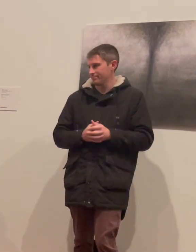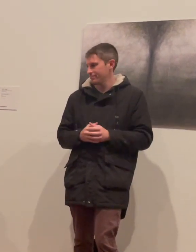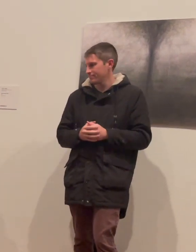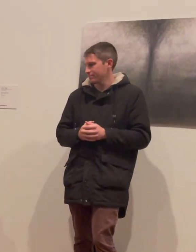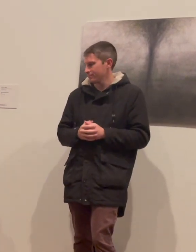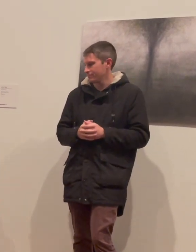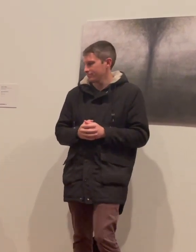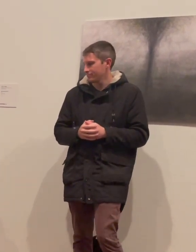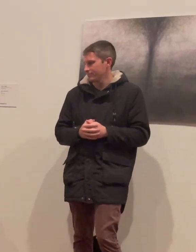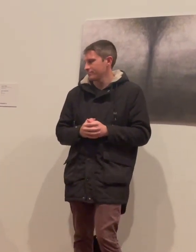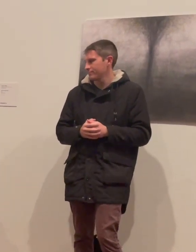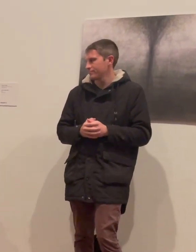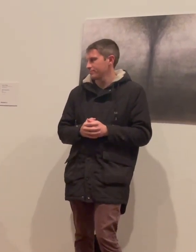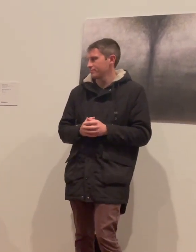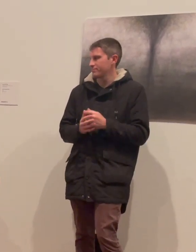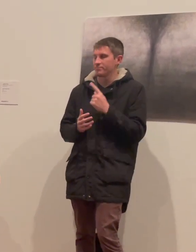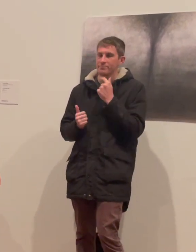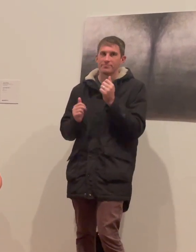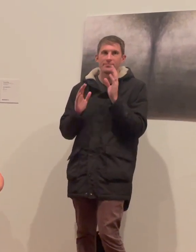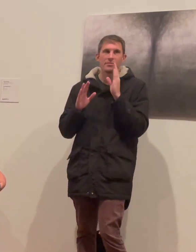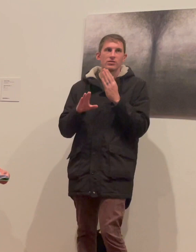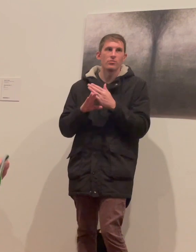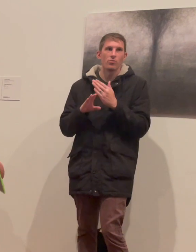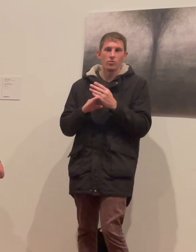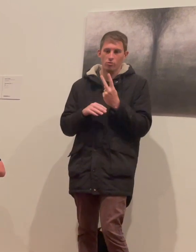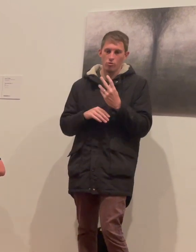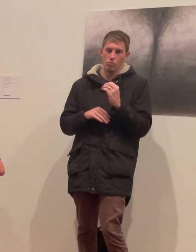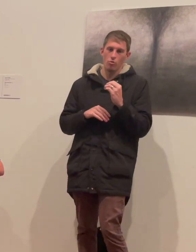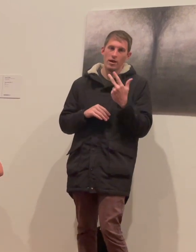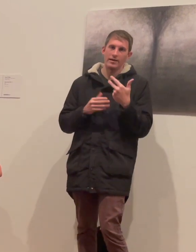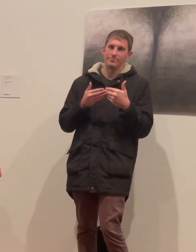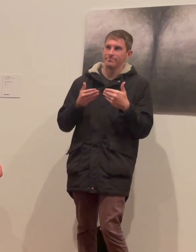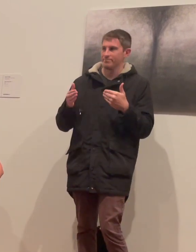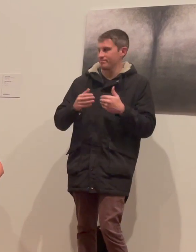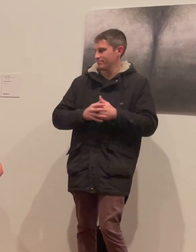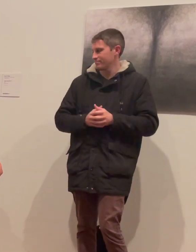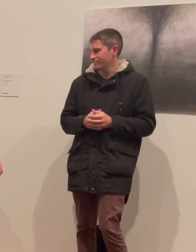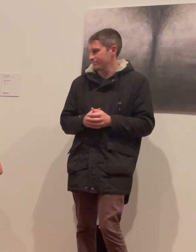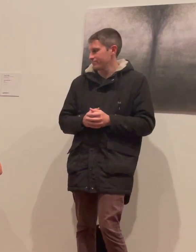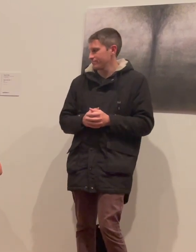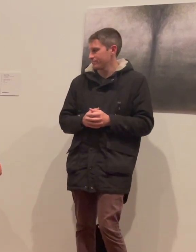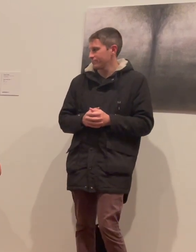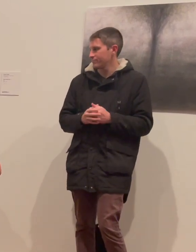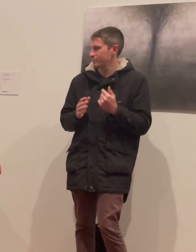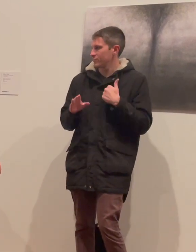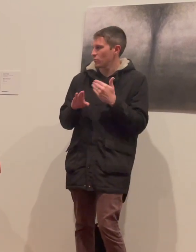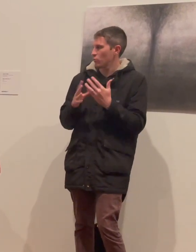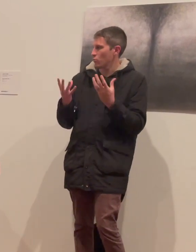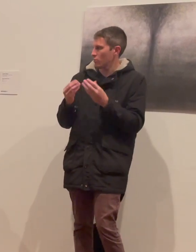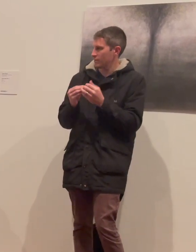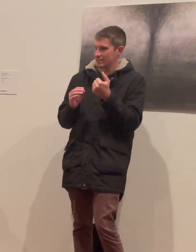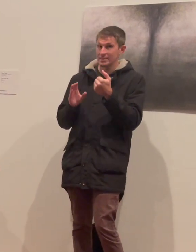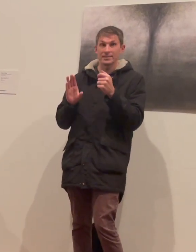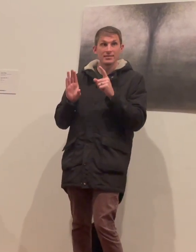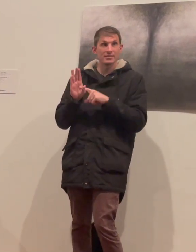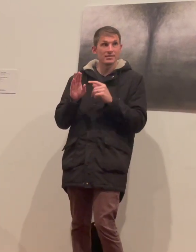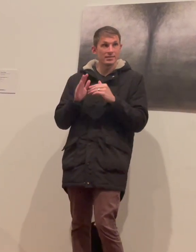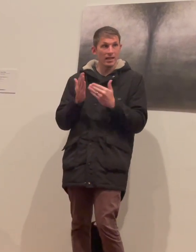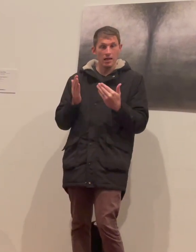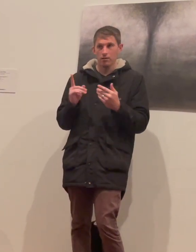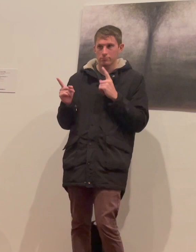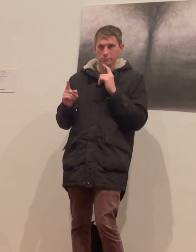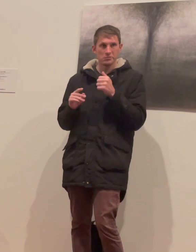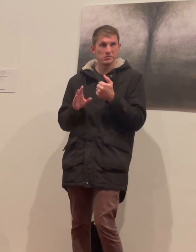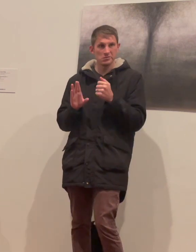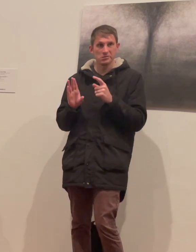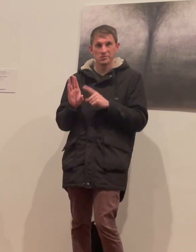You made some amazing work in that time, since 2008. I've been working with you for 6 years now, I think. 6 years?